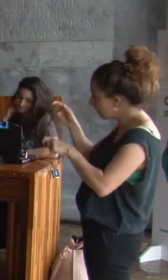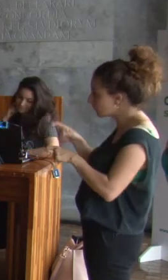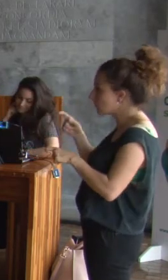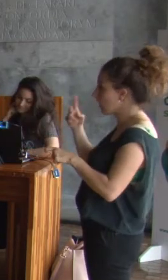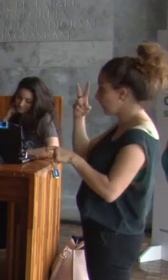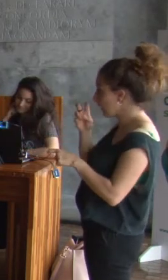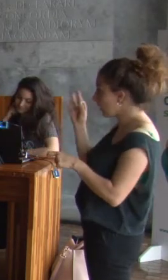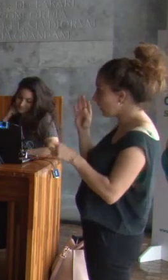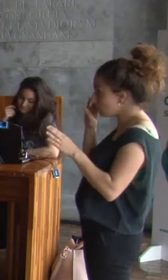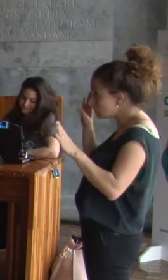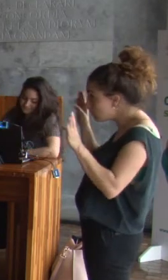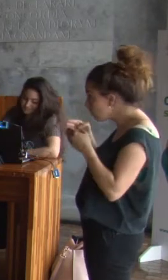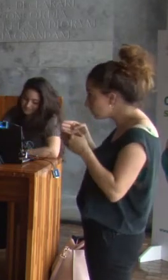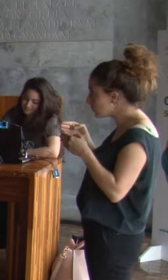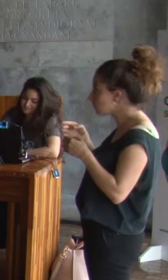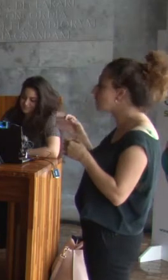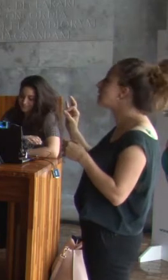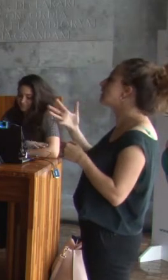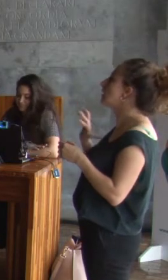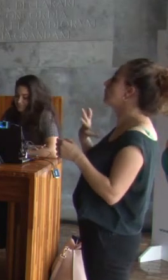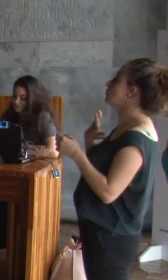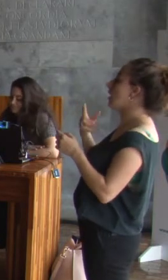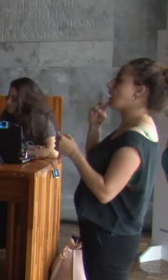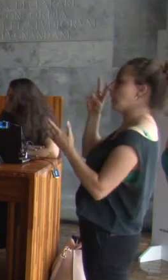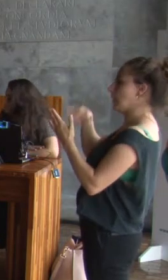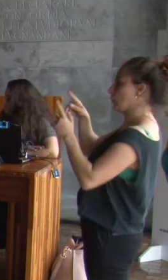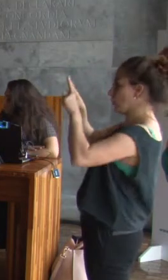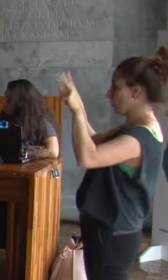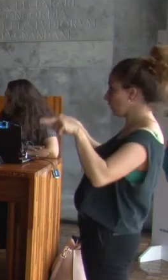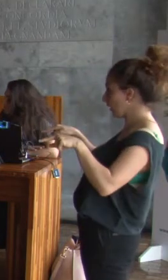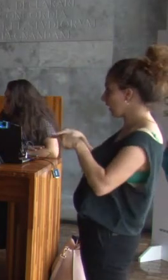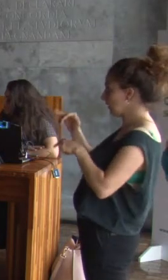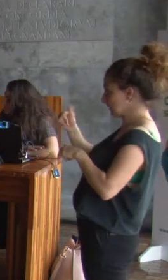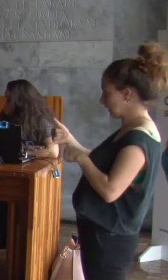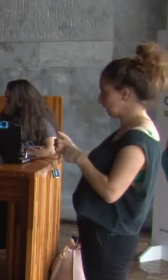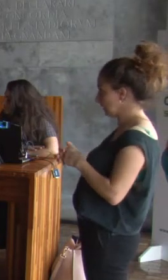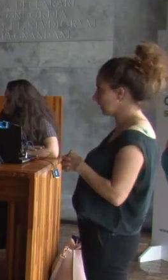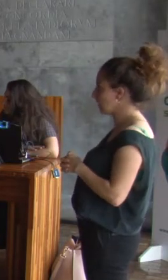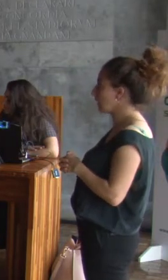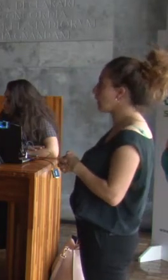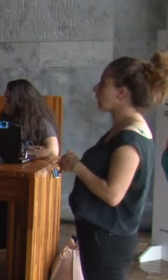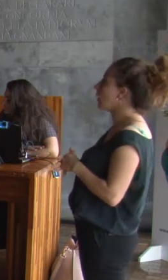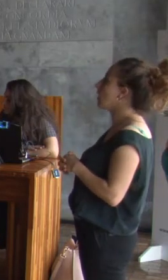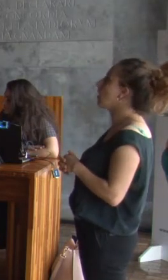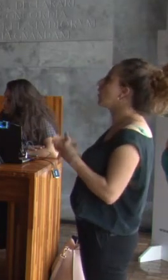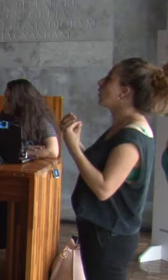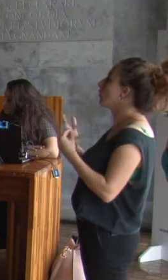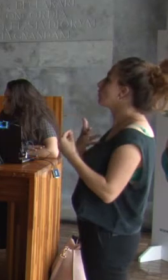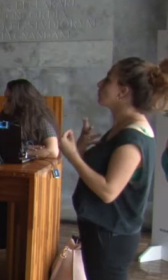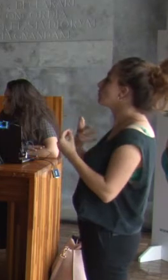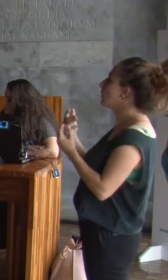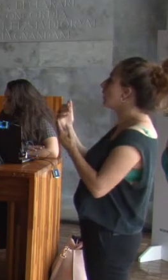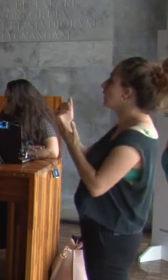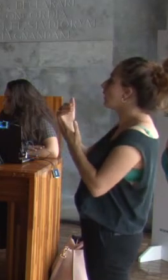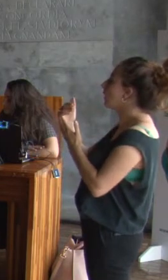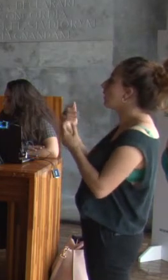no vision if they're using electronic screen readers. Whenever you plan engaging with people, so outreach